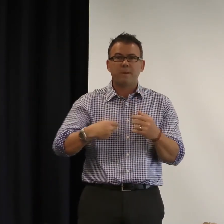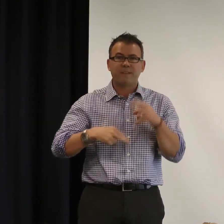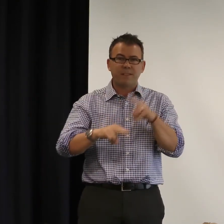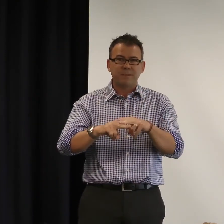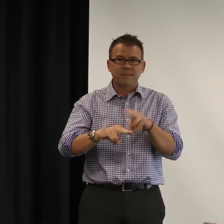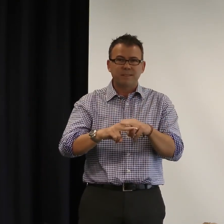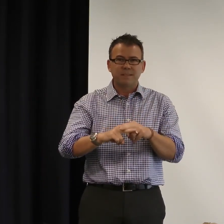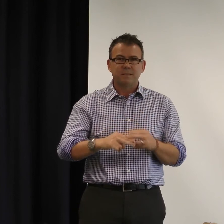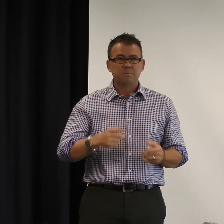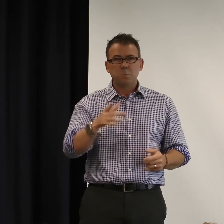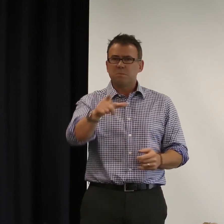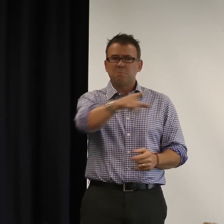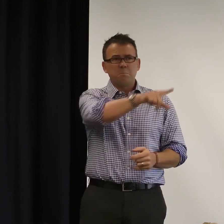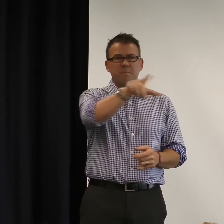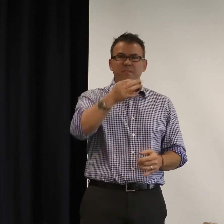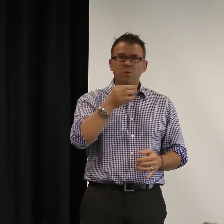Many of you have memories of working with my father as well.